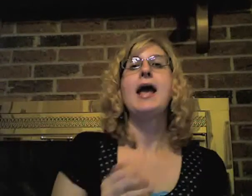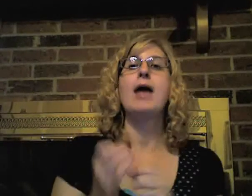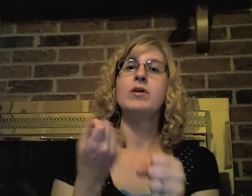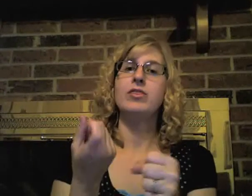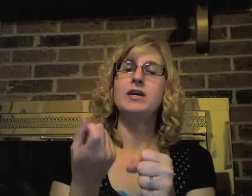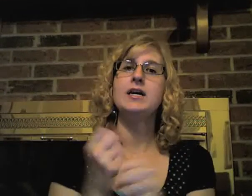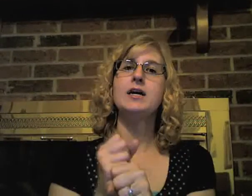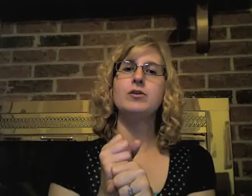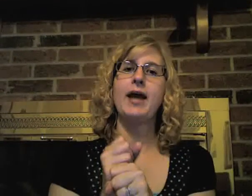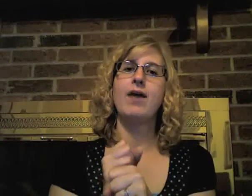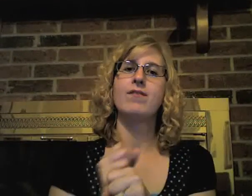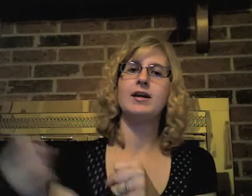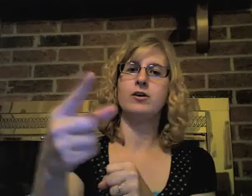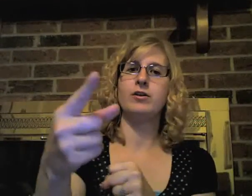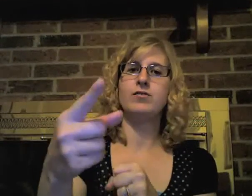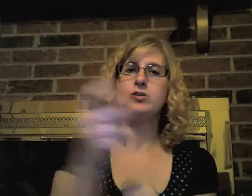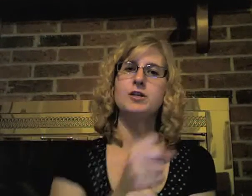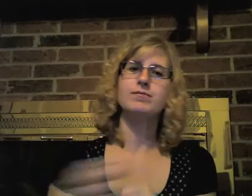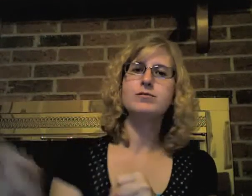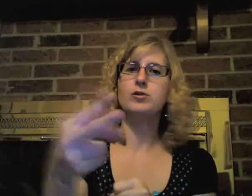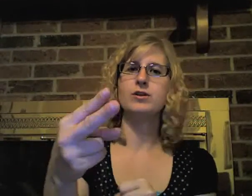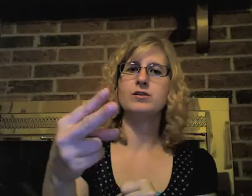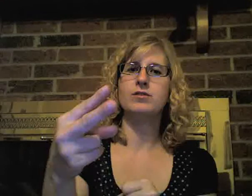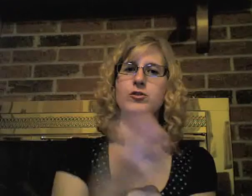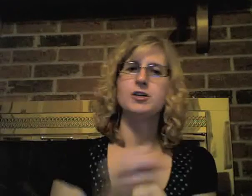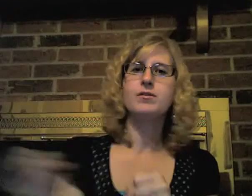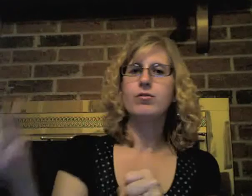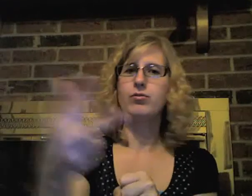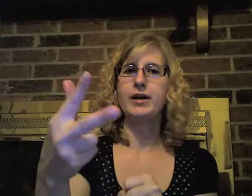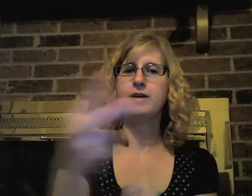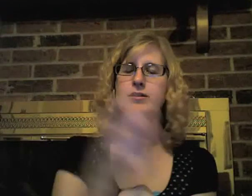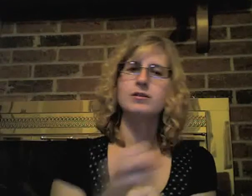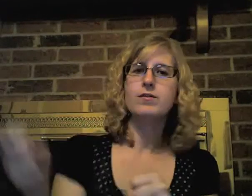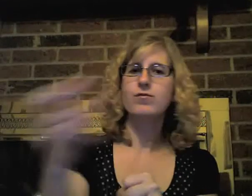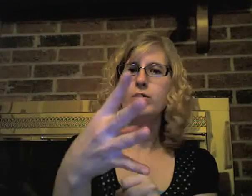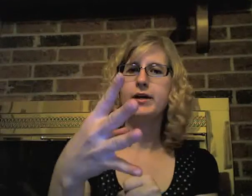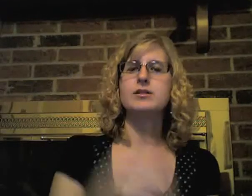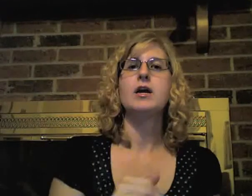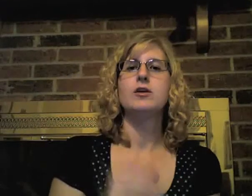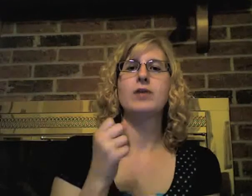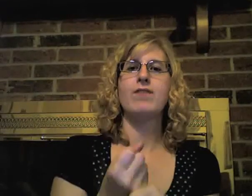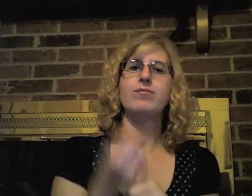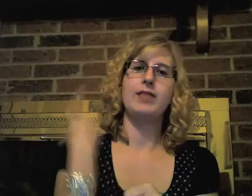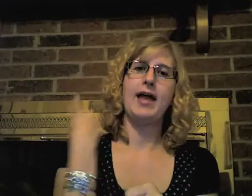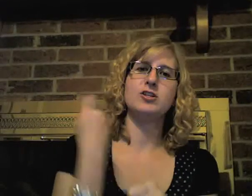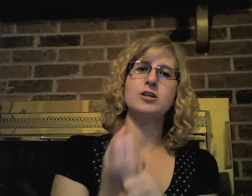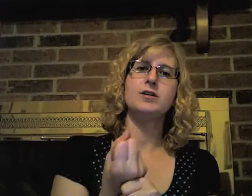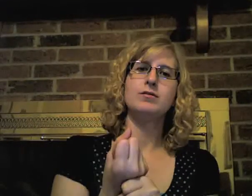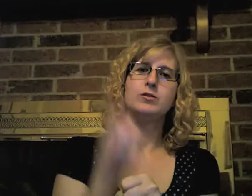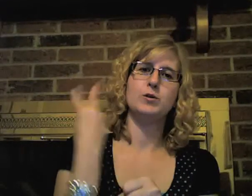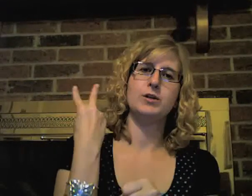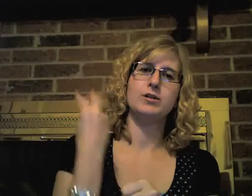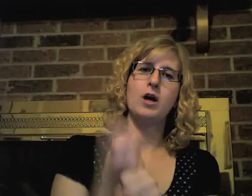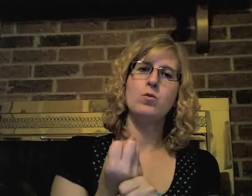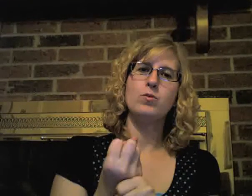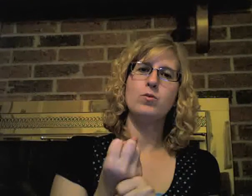the future, 2 years in the future, 3 years, 4 years. You can have last year, 2 years ago, 3 years ago, 4 years ago, up to